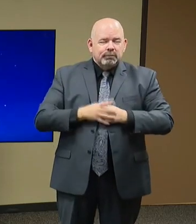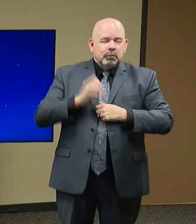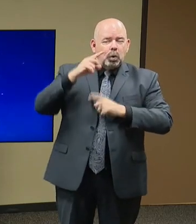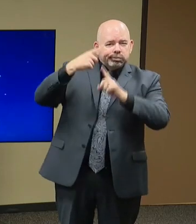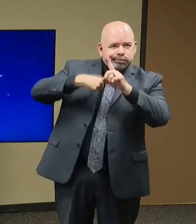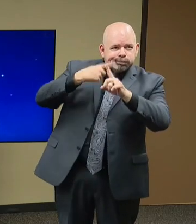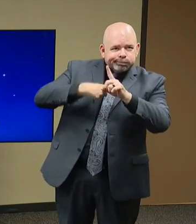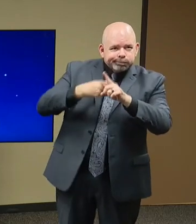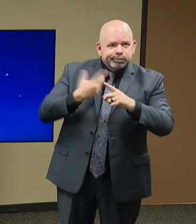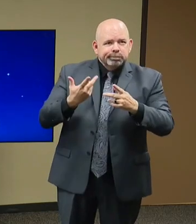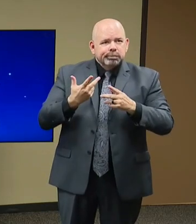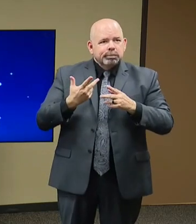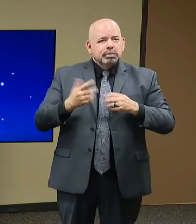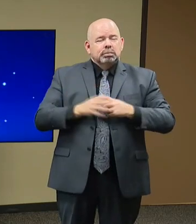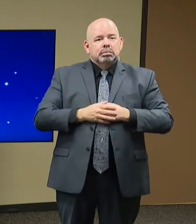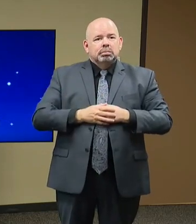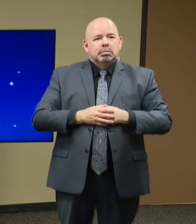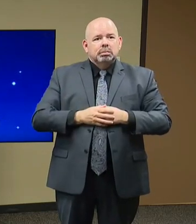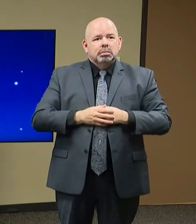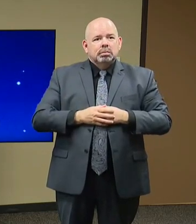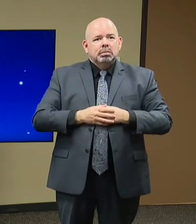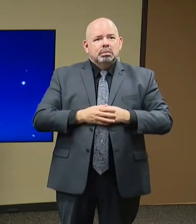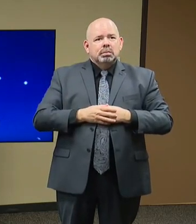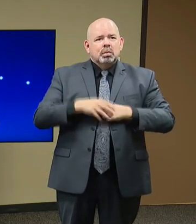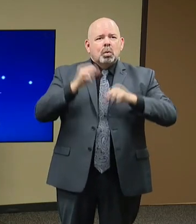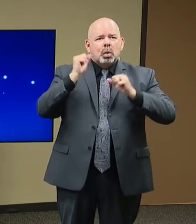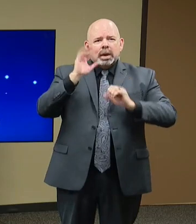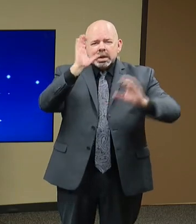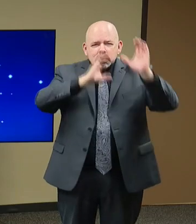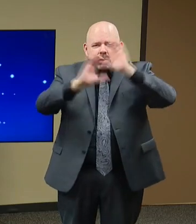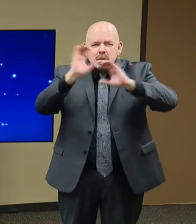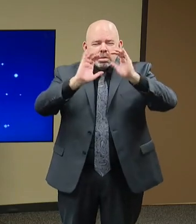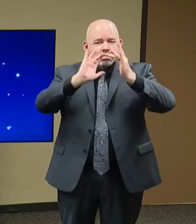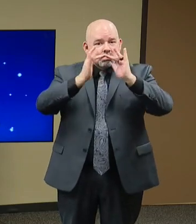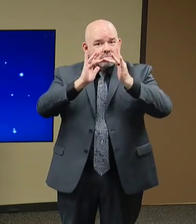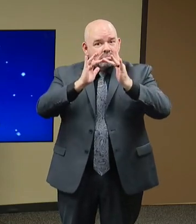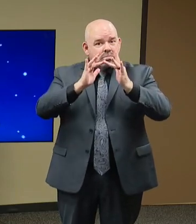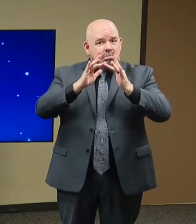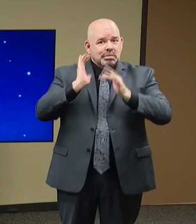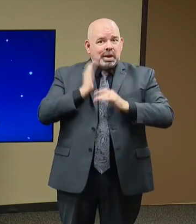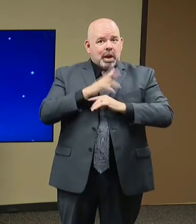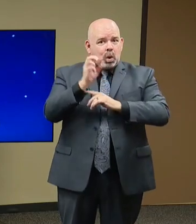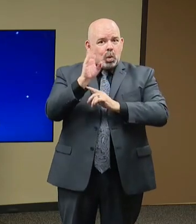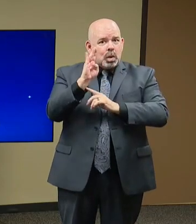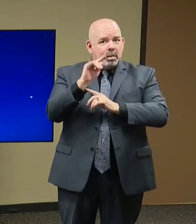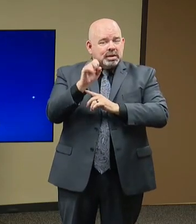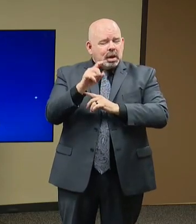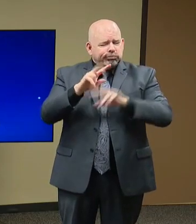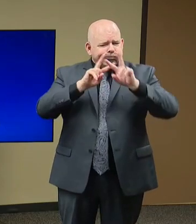professional, but you can find out more about that on our website also. So.